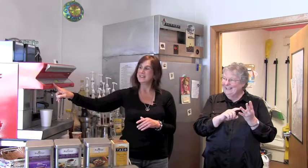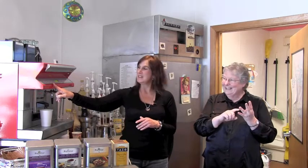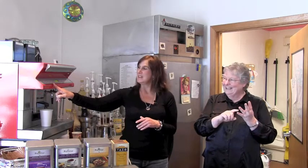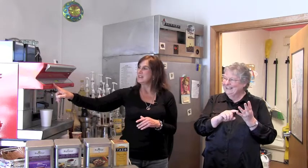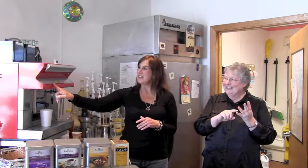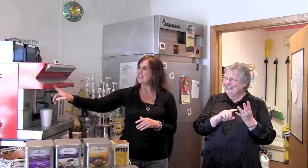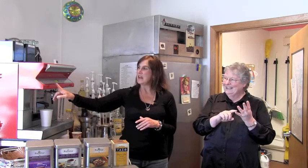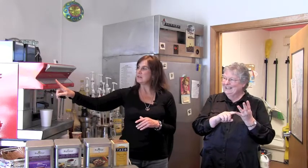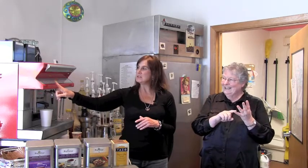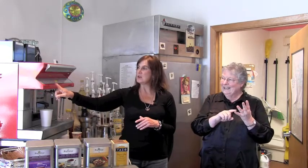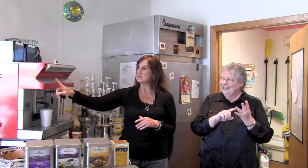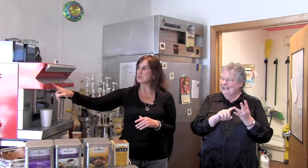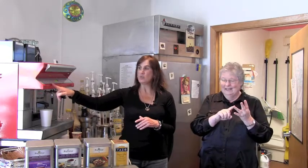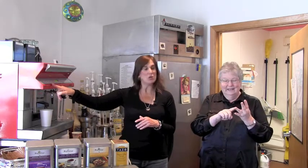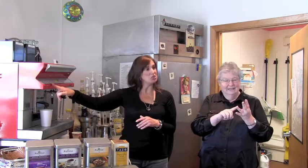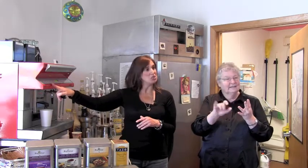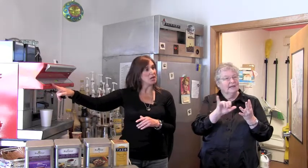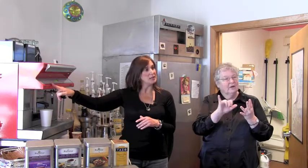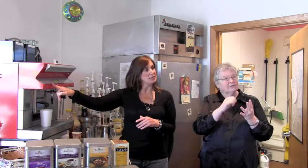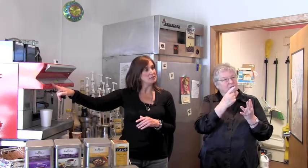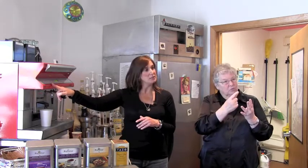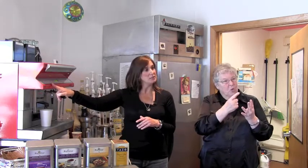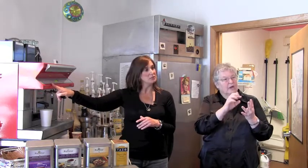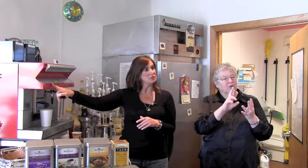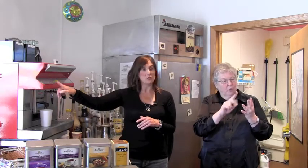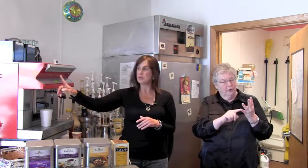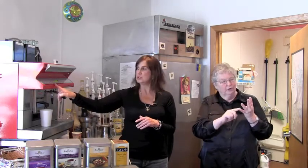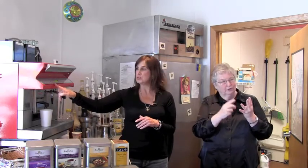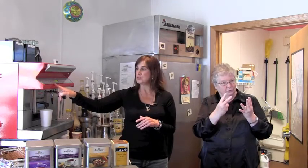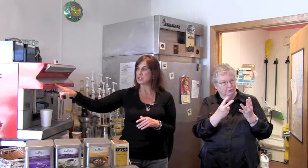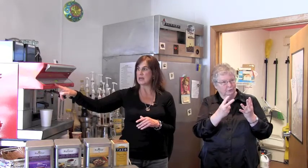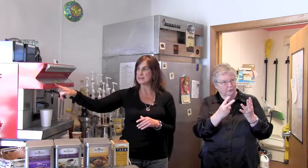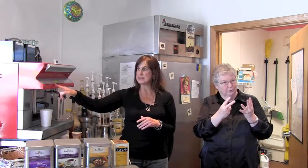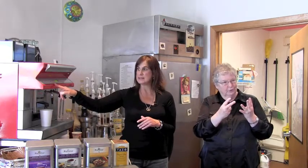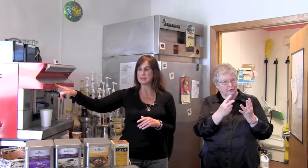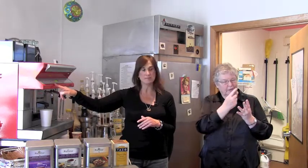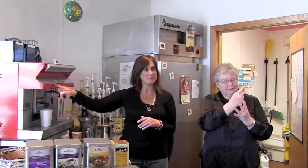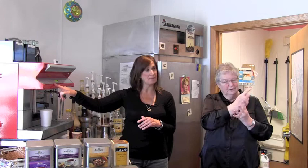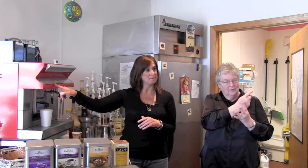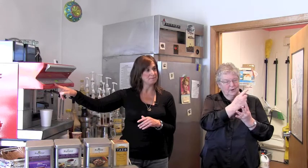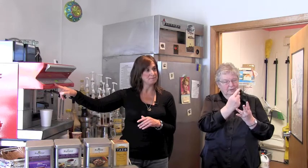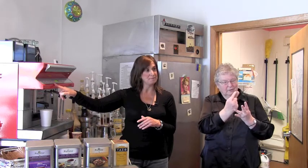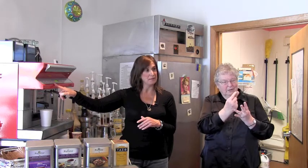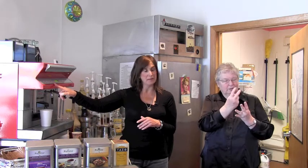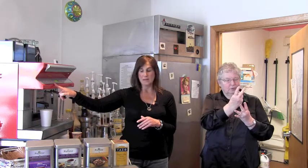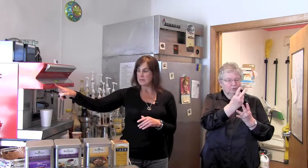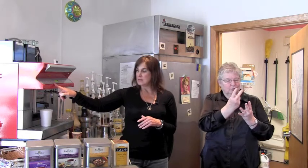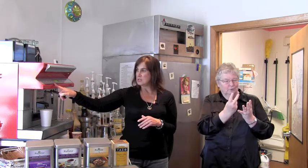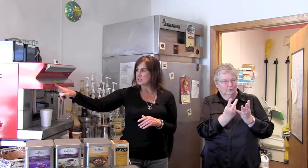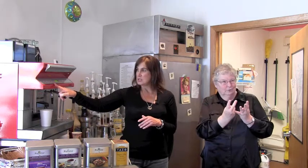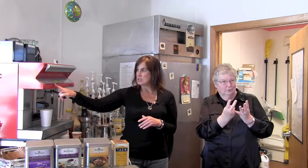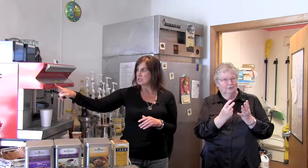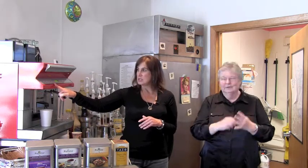Yep. And that also comes in 1 shot or 2 shots.